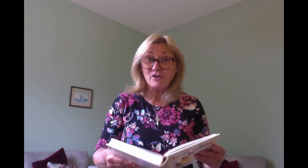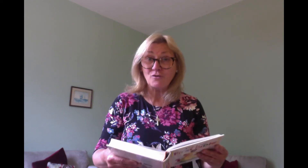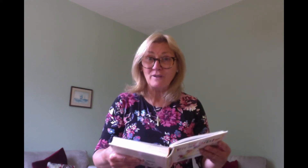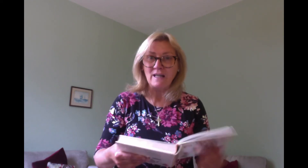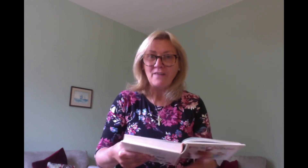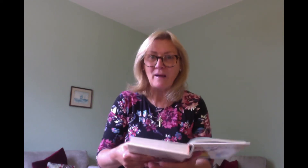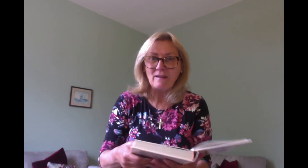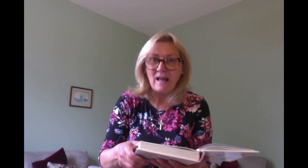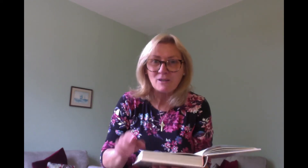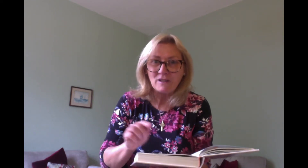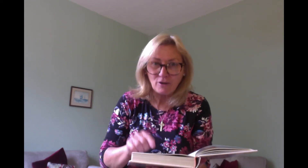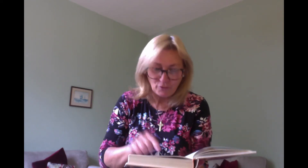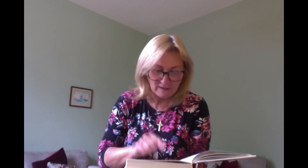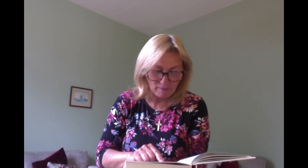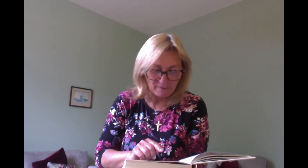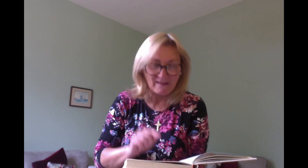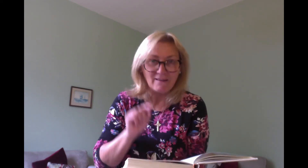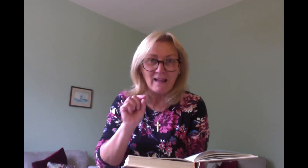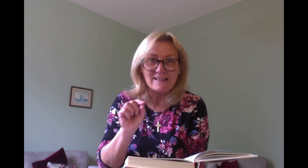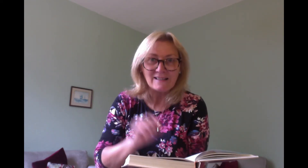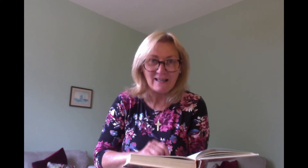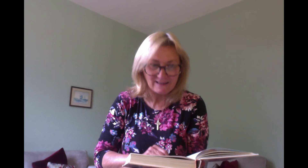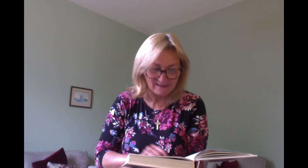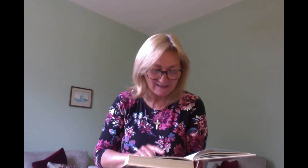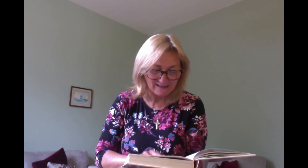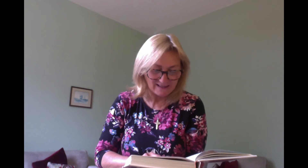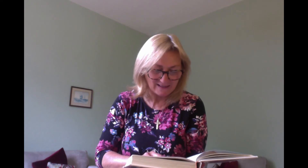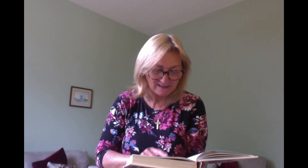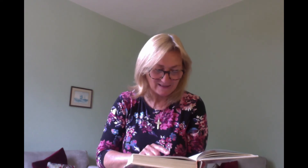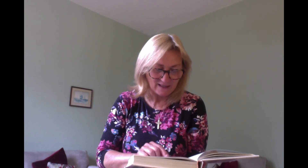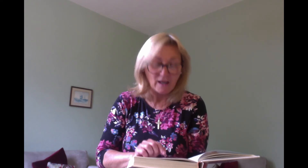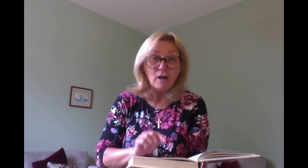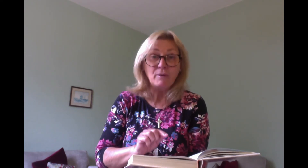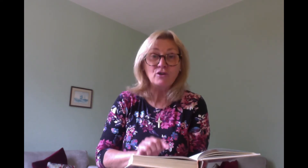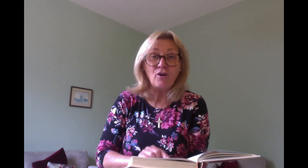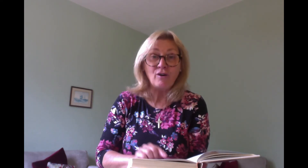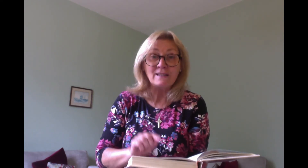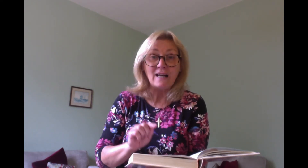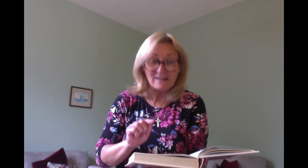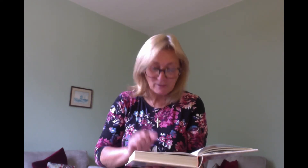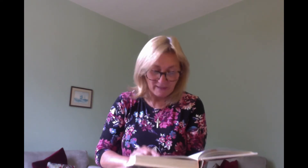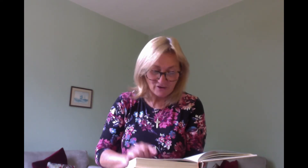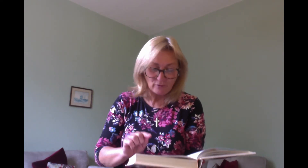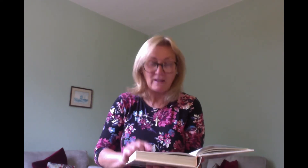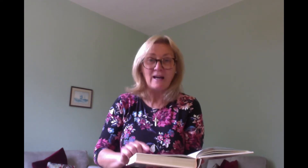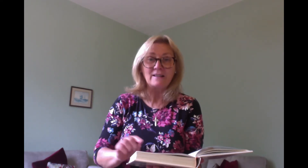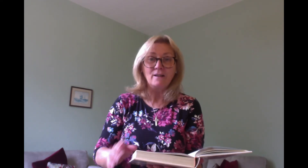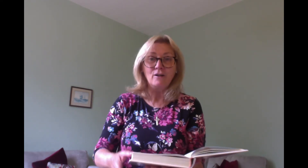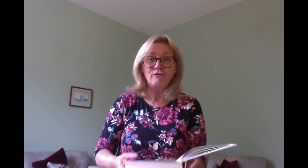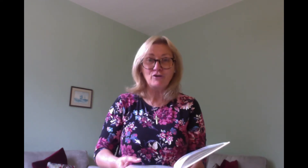story, that last wee clue came up in that last sentence, and it says this: but God had a special plan for